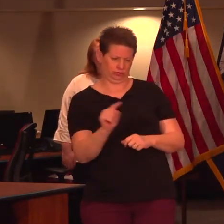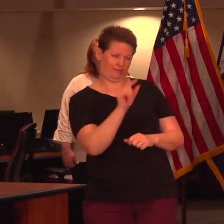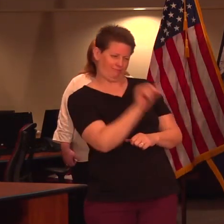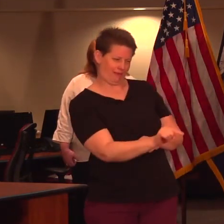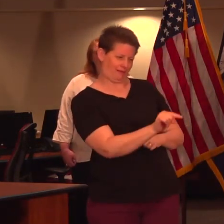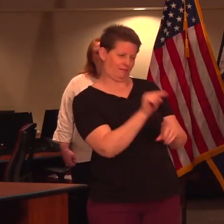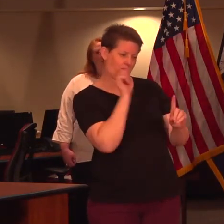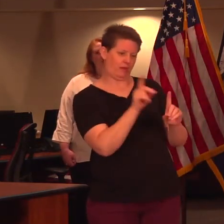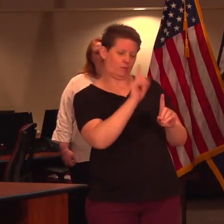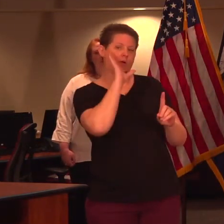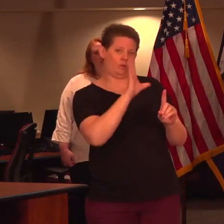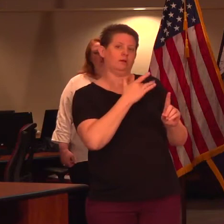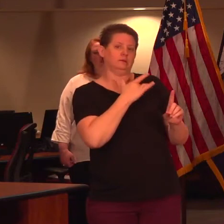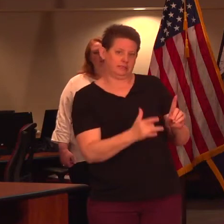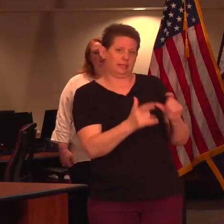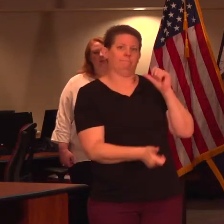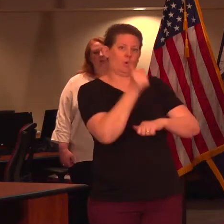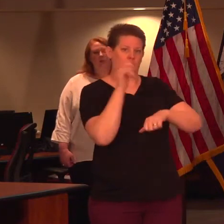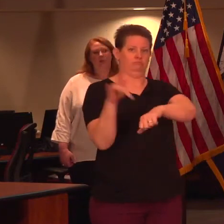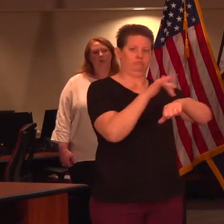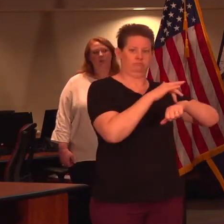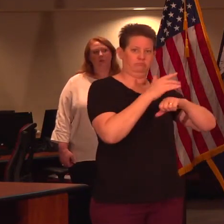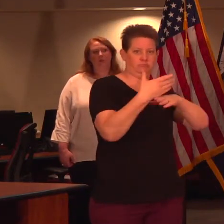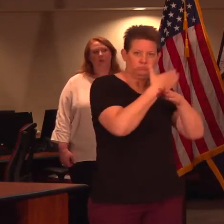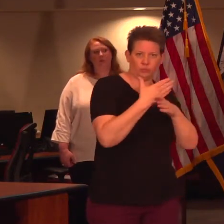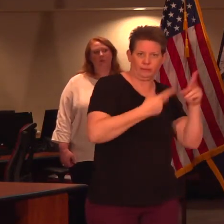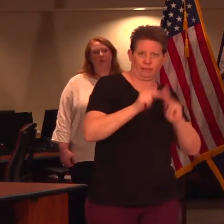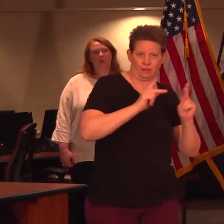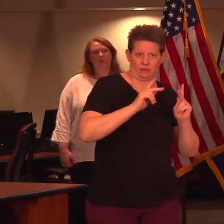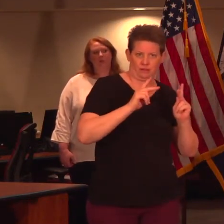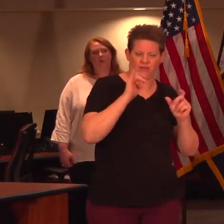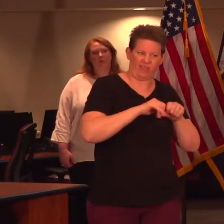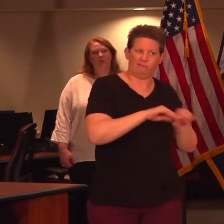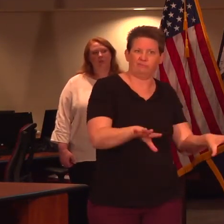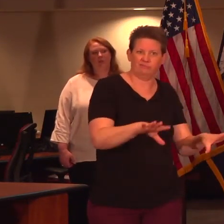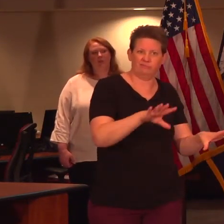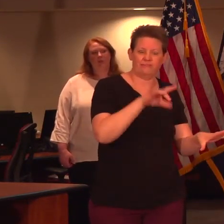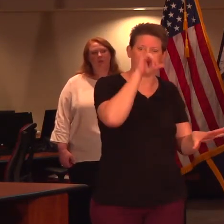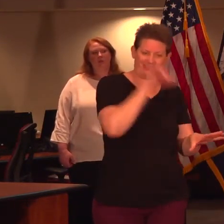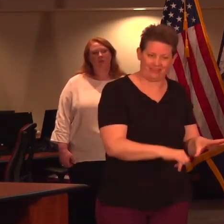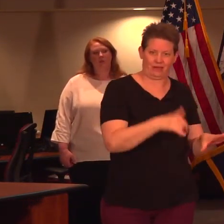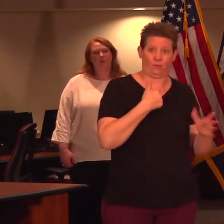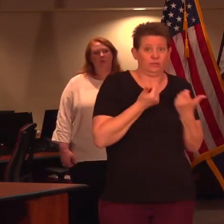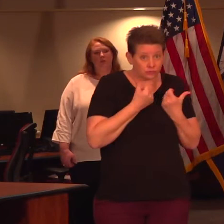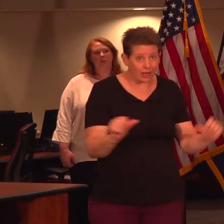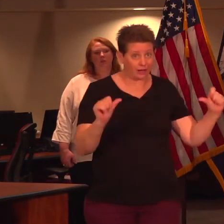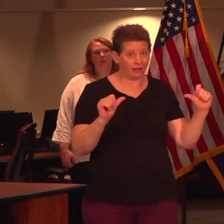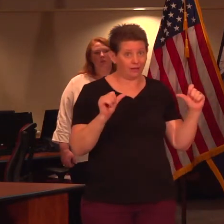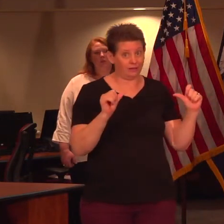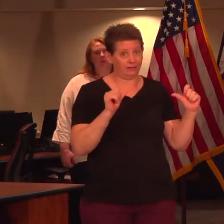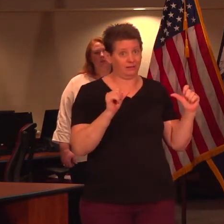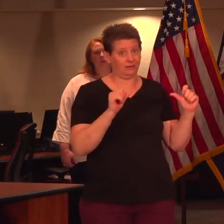places that are most likely to cause the most contact and the most spread. Those are the ones that we attempted reluctantly,